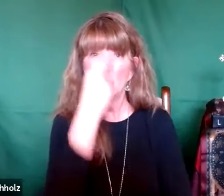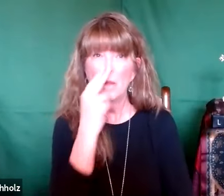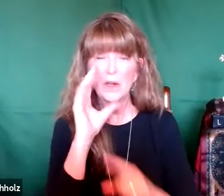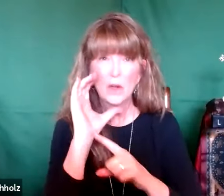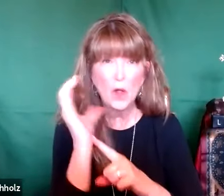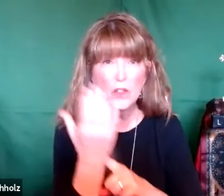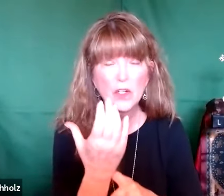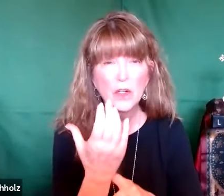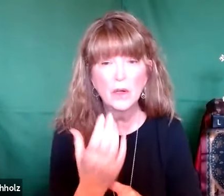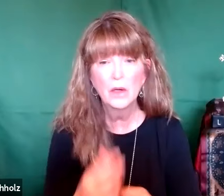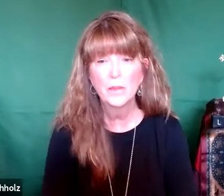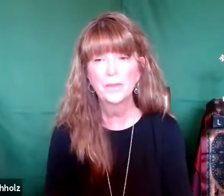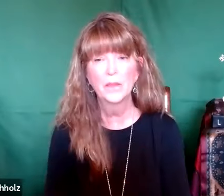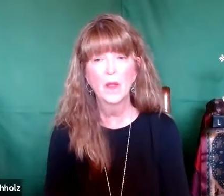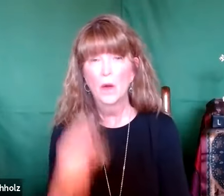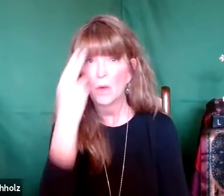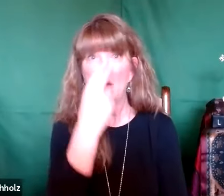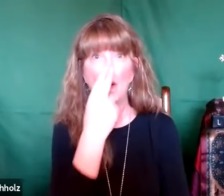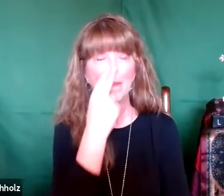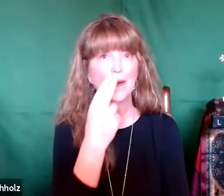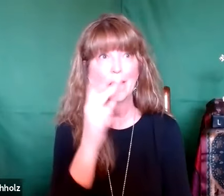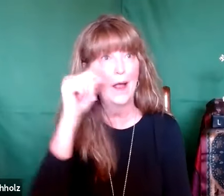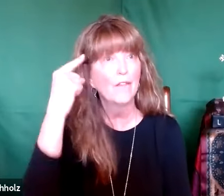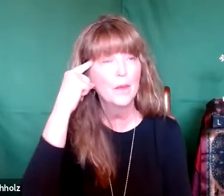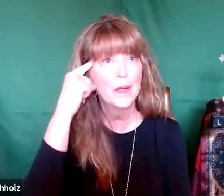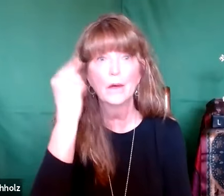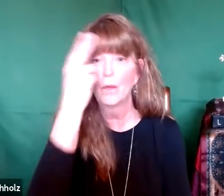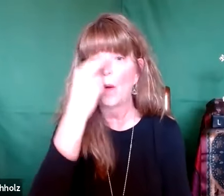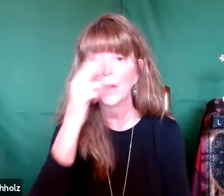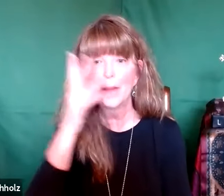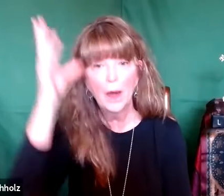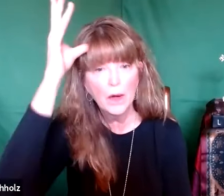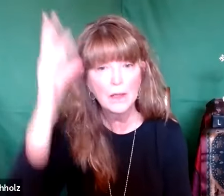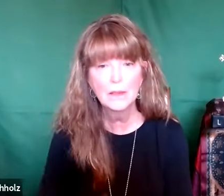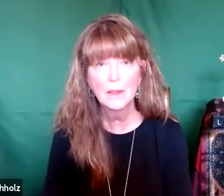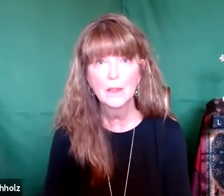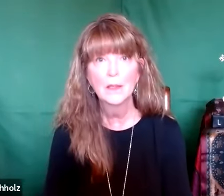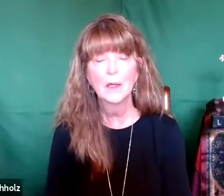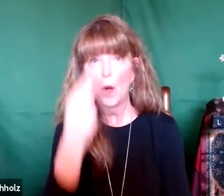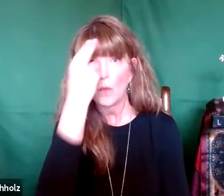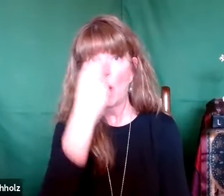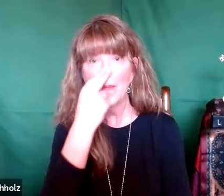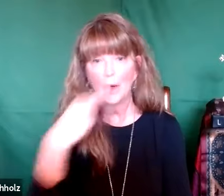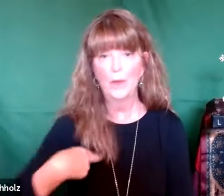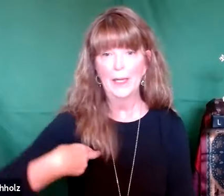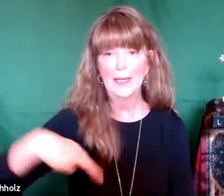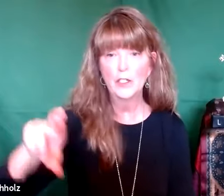Remember, the Roman soldier had grown up in Roman culture. He'd grown up with the Roman government. His parents were